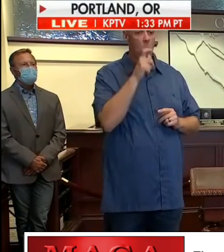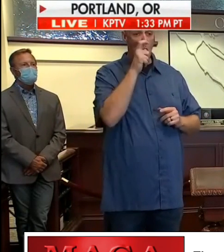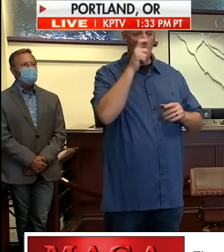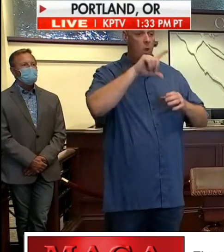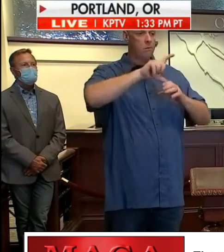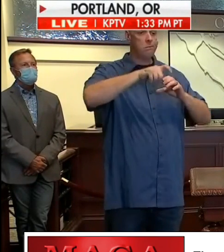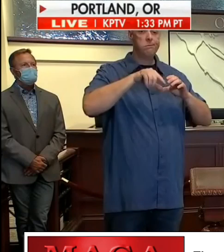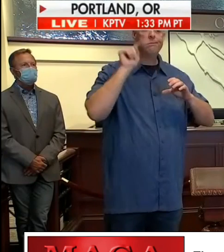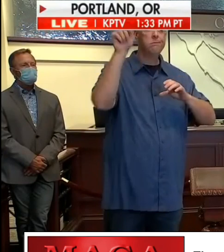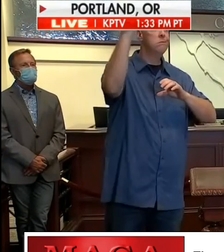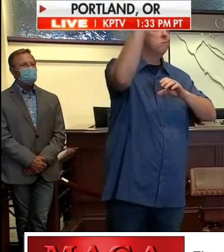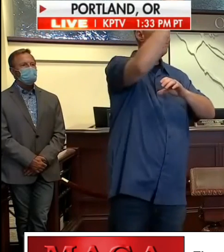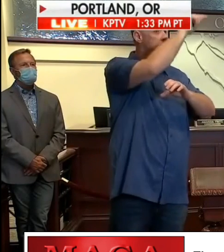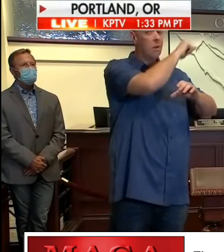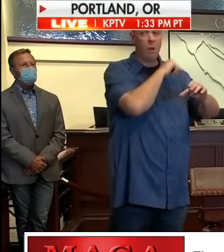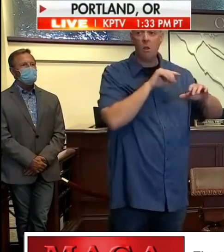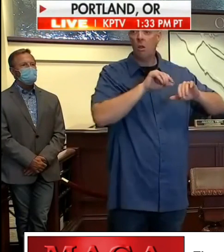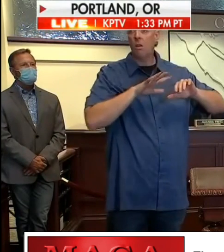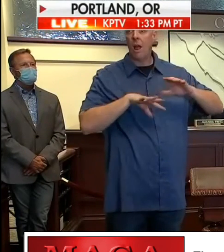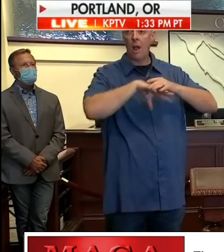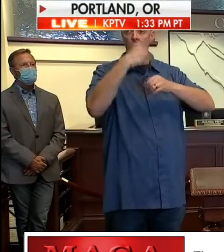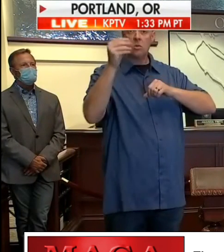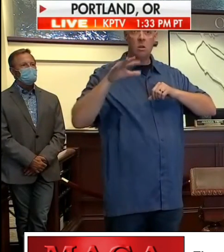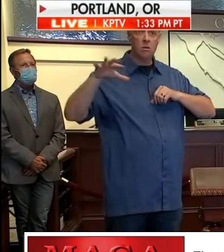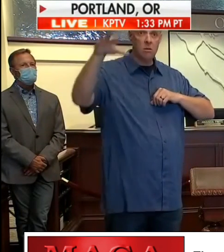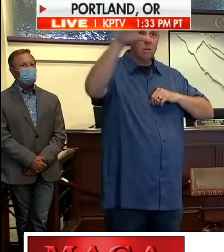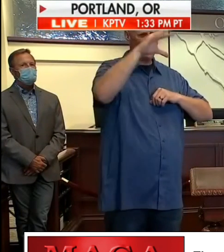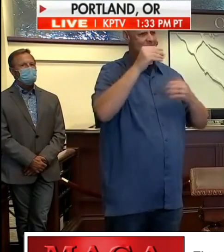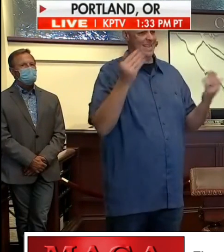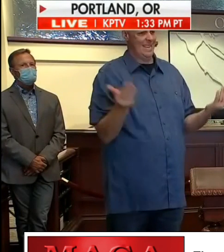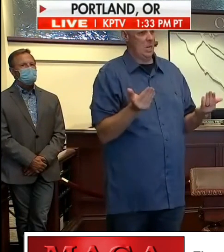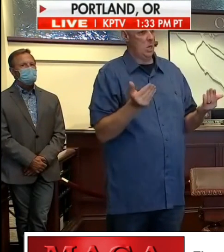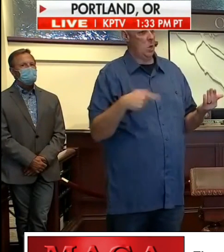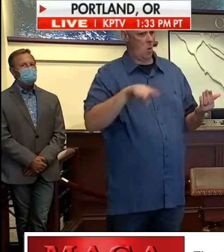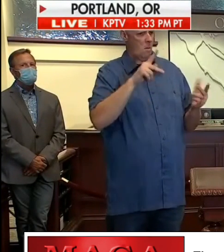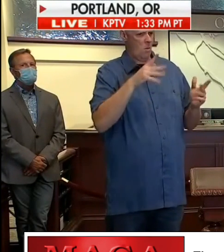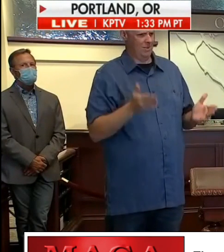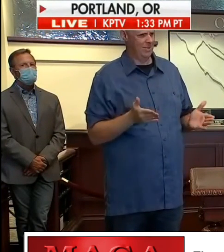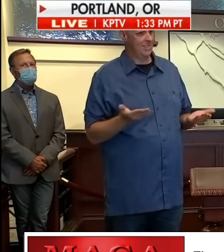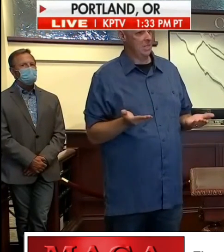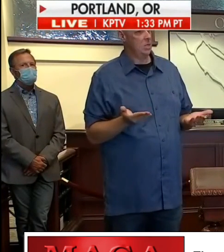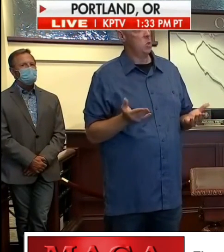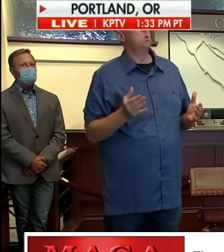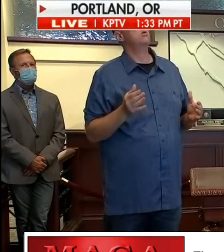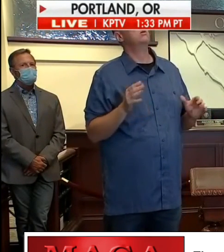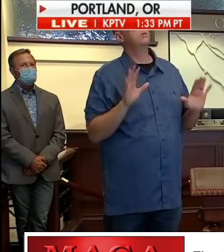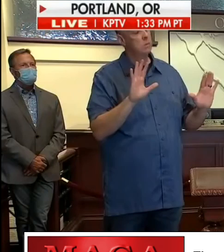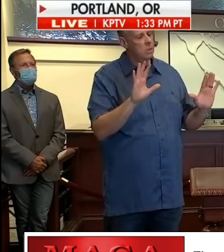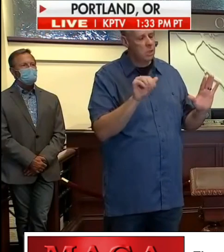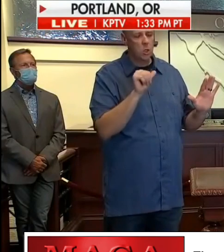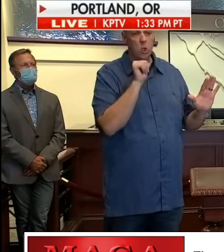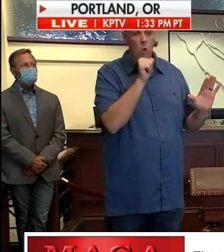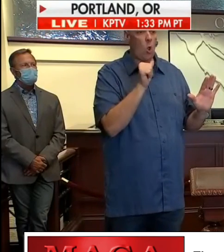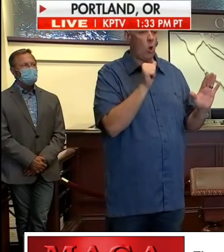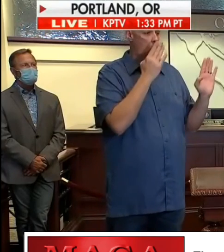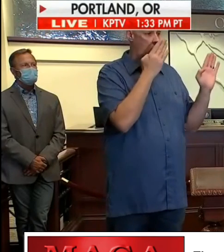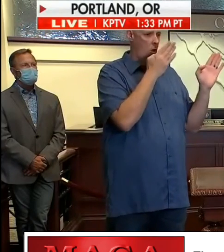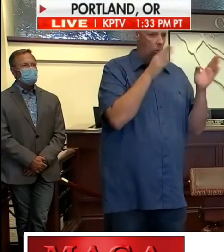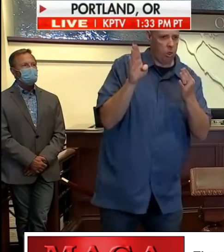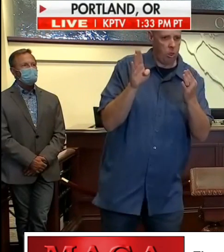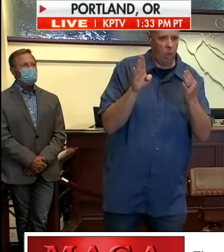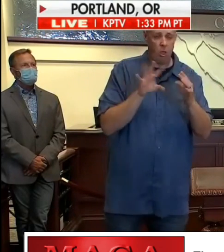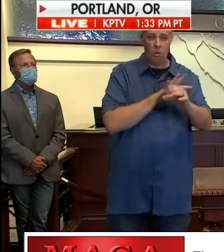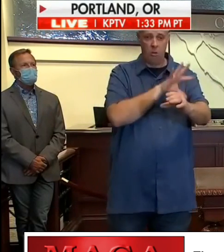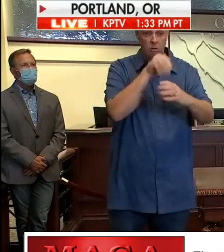outside to do. What I'm asking all of us as Portlanders to do is do our part too. Let's not take the bait, let's not